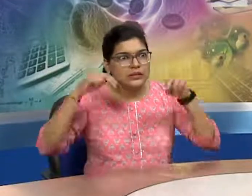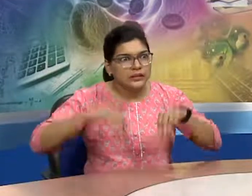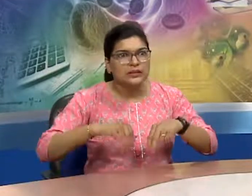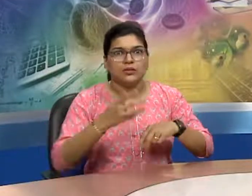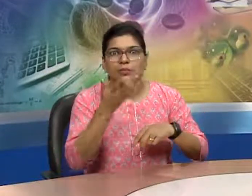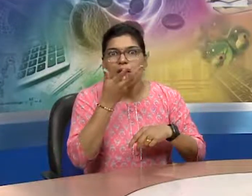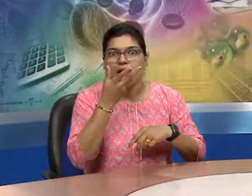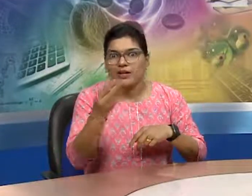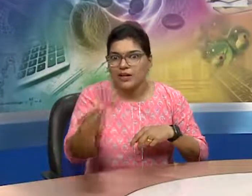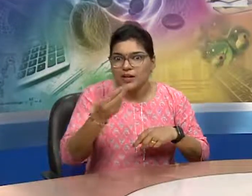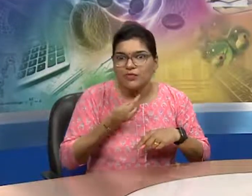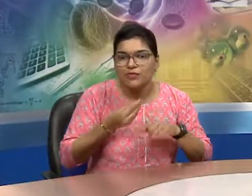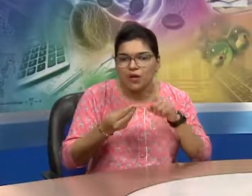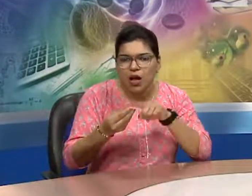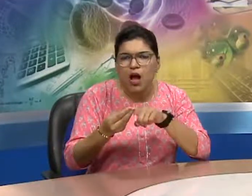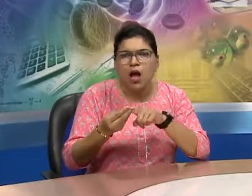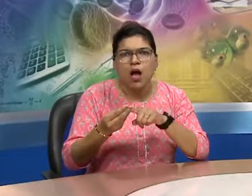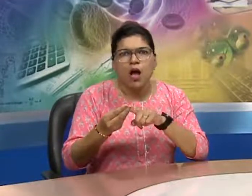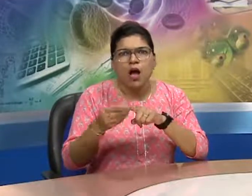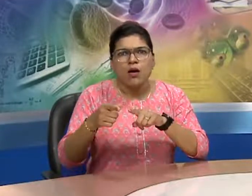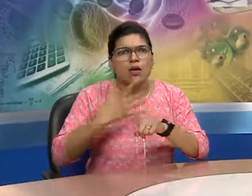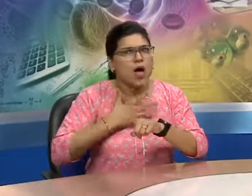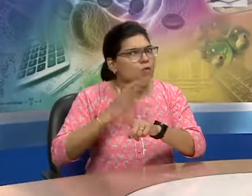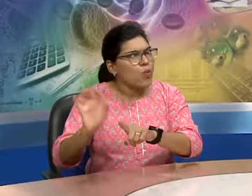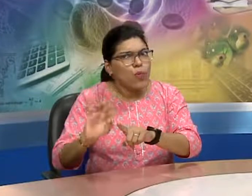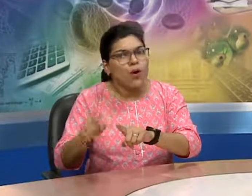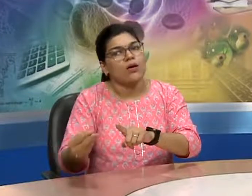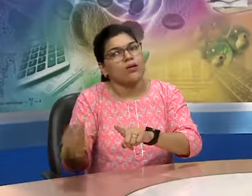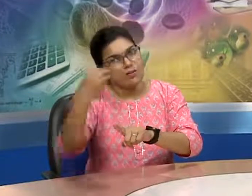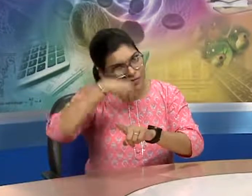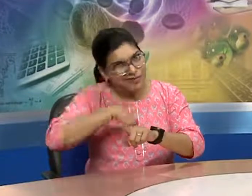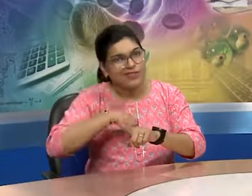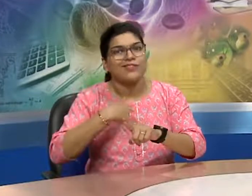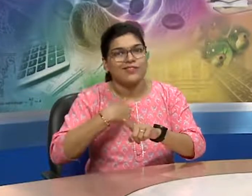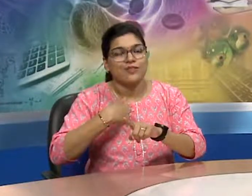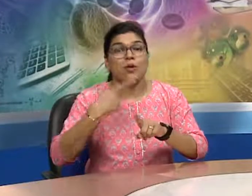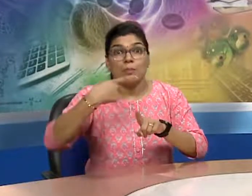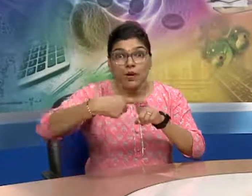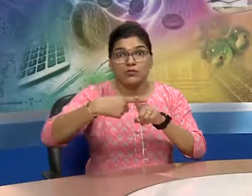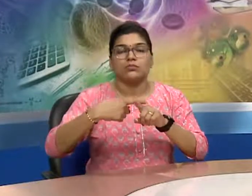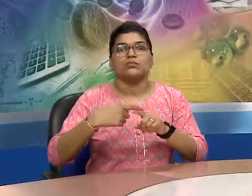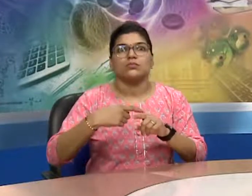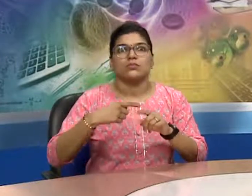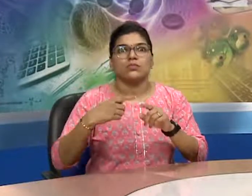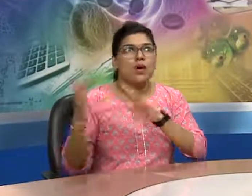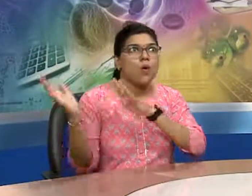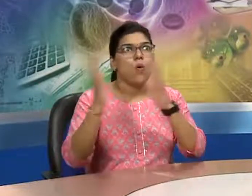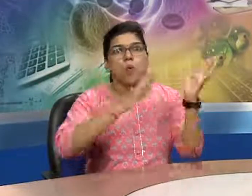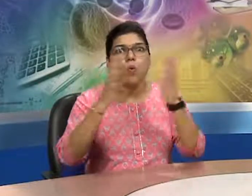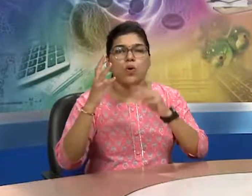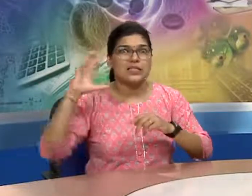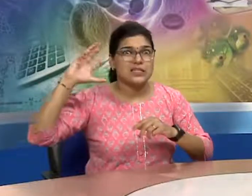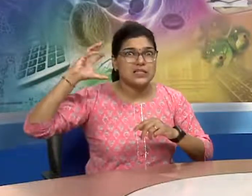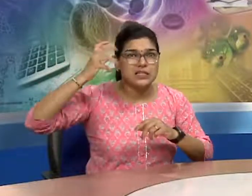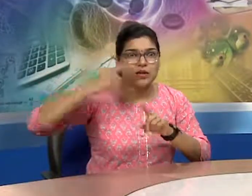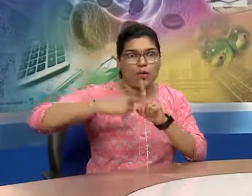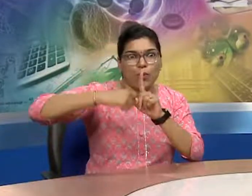you with an example. Like we are human and we need water. So we need water. Water is abiotic